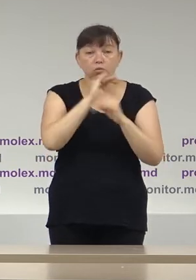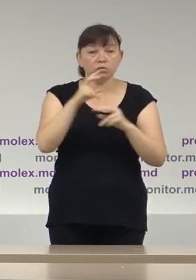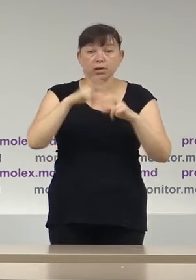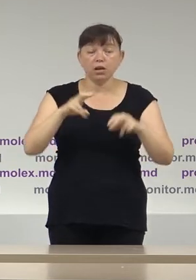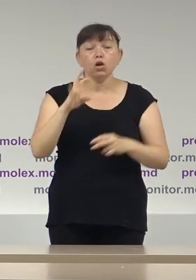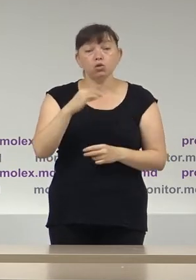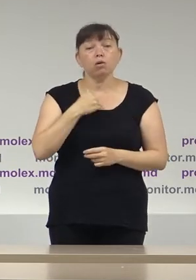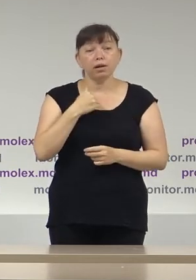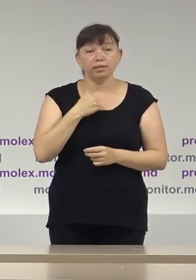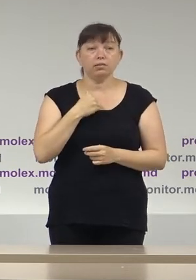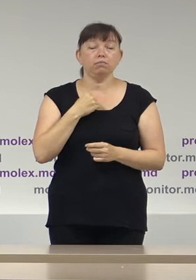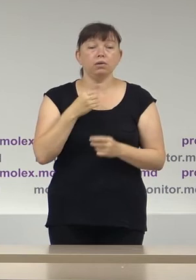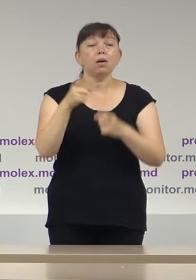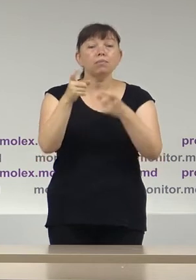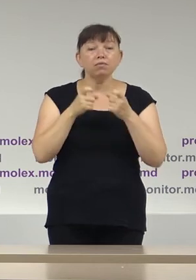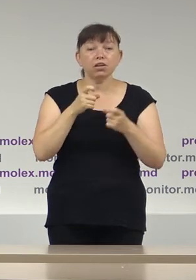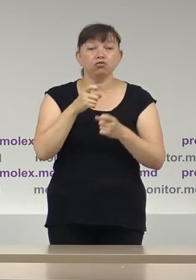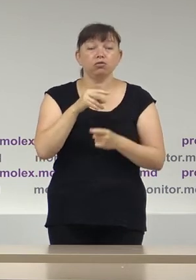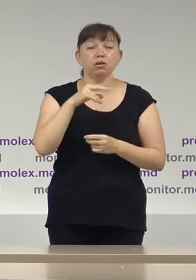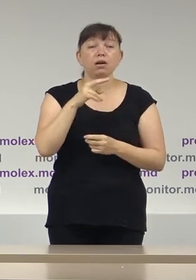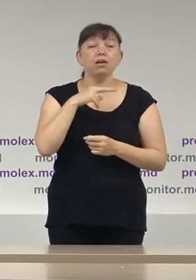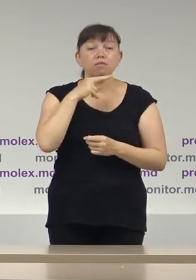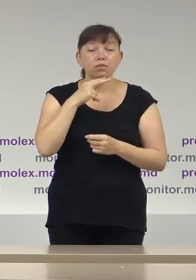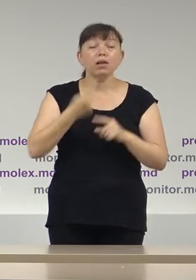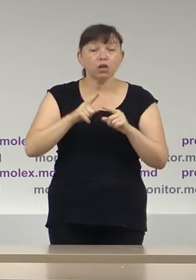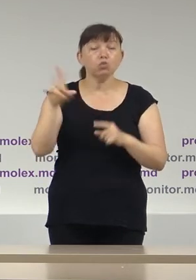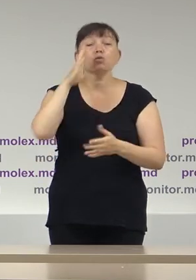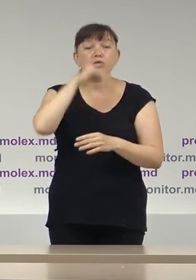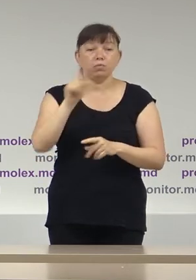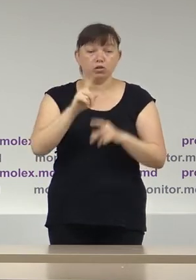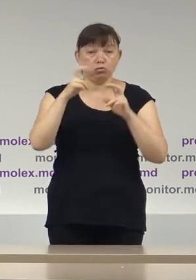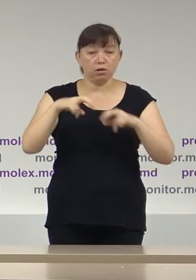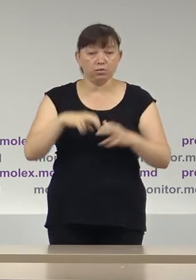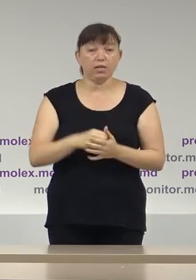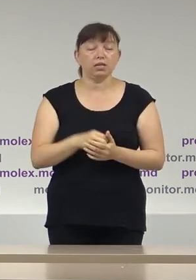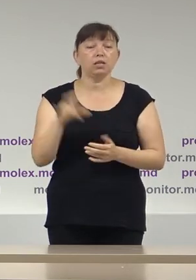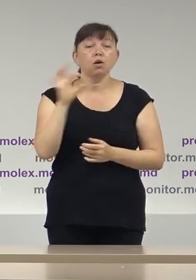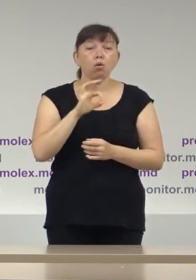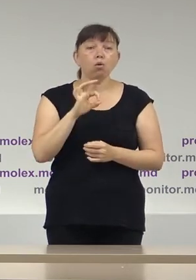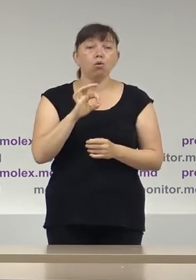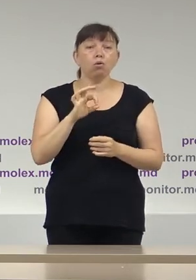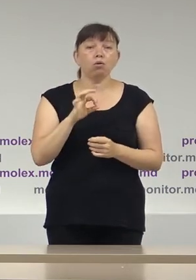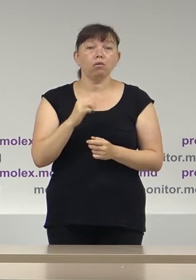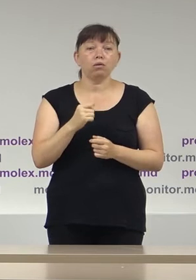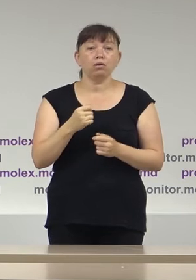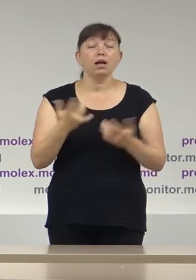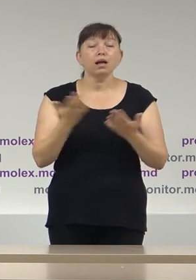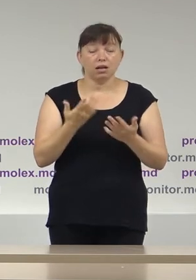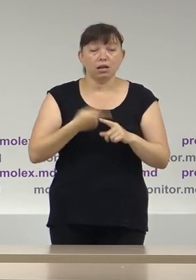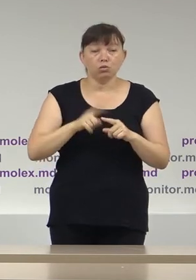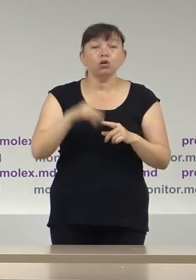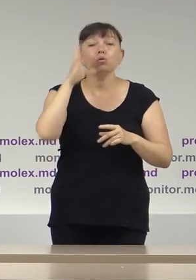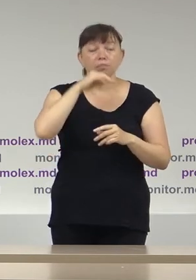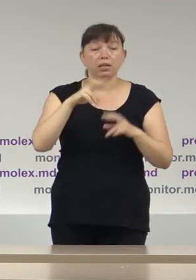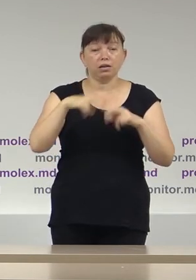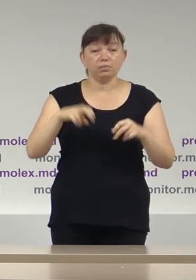the notifications, but it is important to underline several aspects that the Constitutional Court drew the attention to with regards